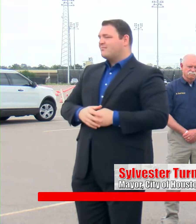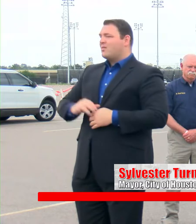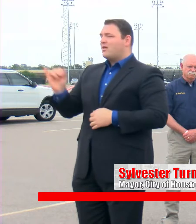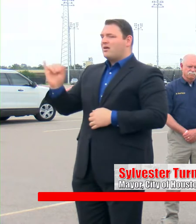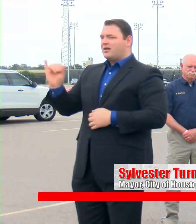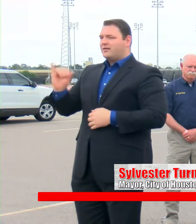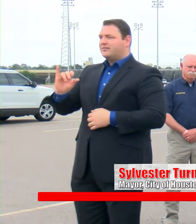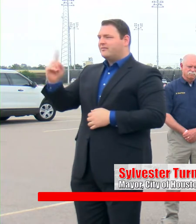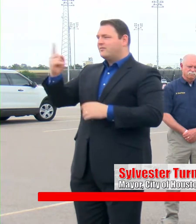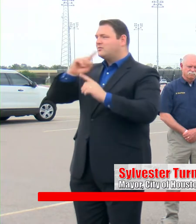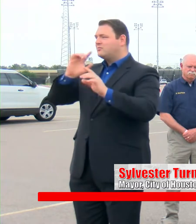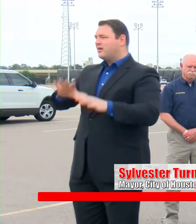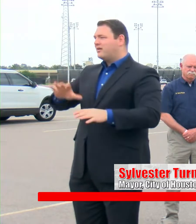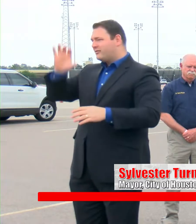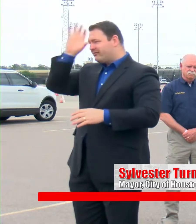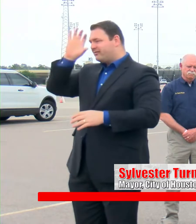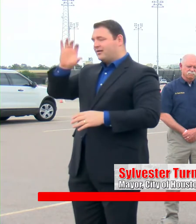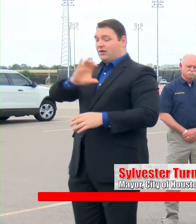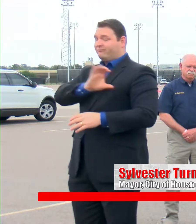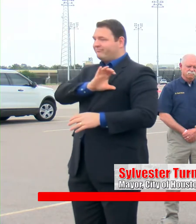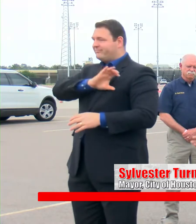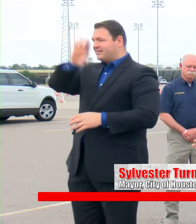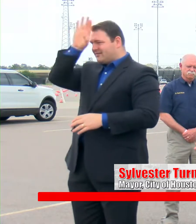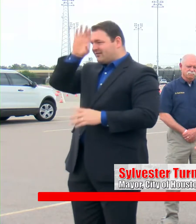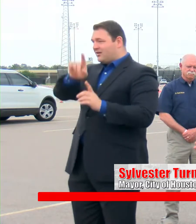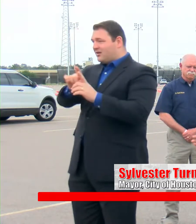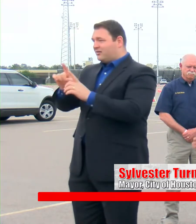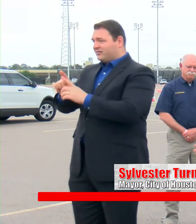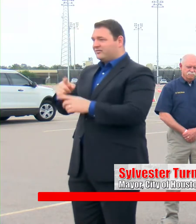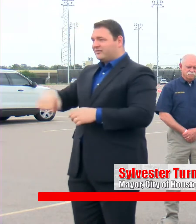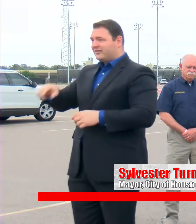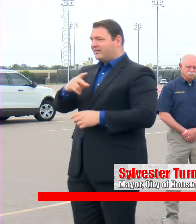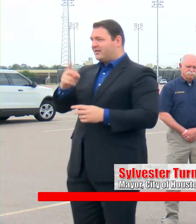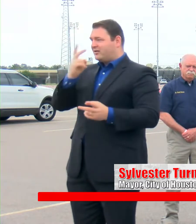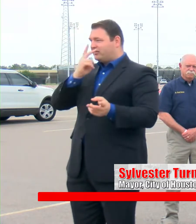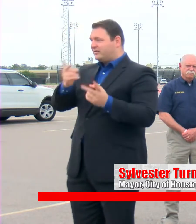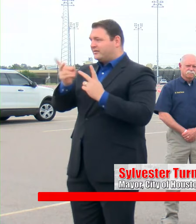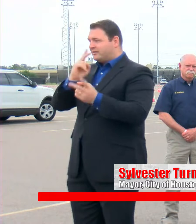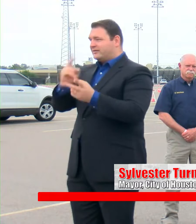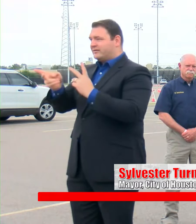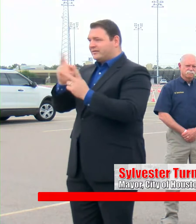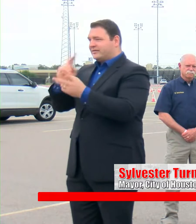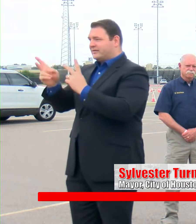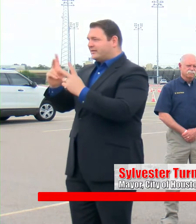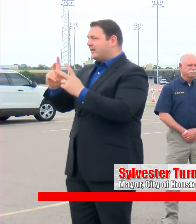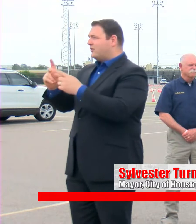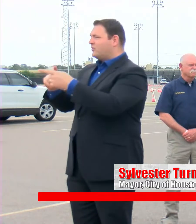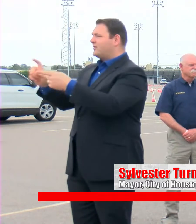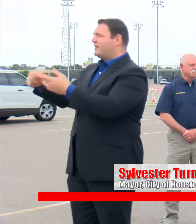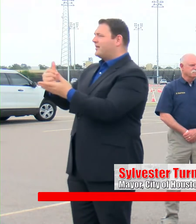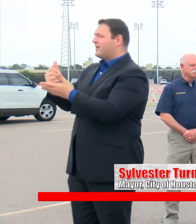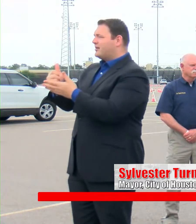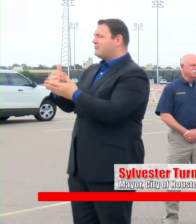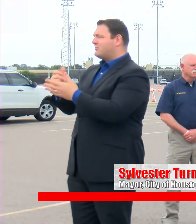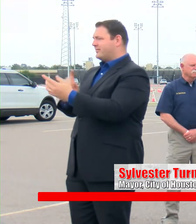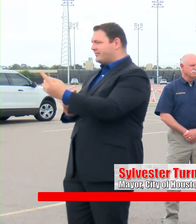approaching the cause as if everybody in the city of Houston has this virus, which means,